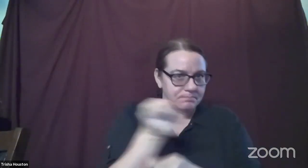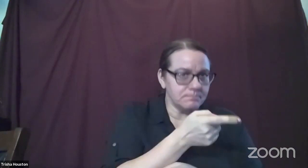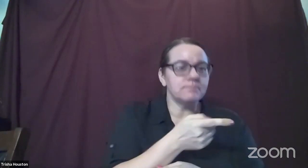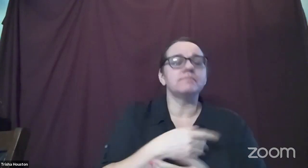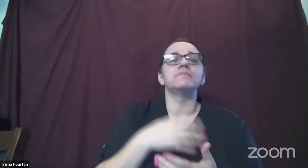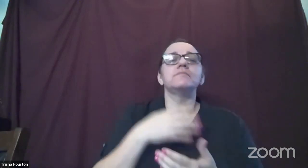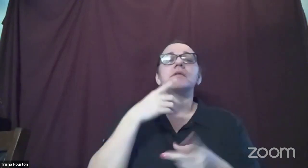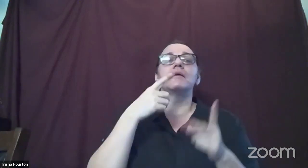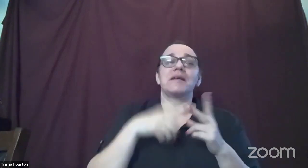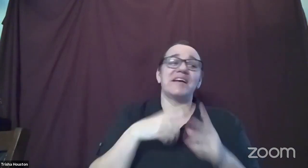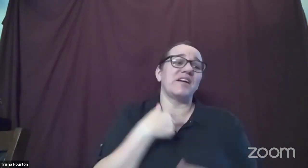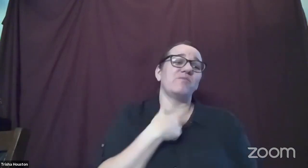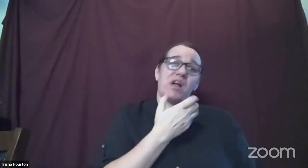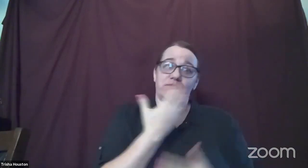who would like to also